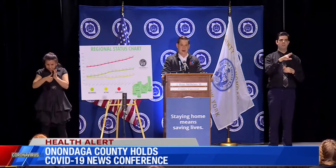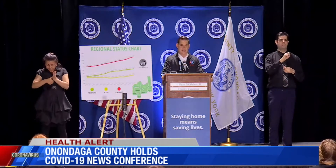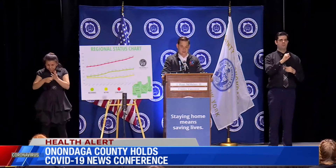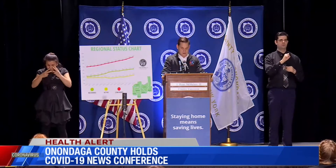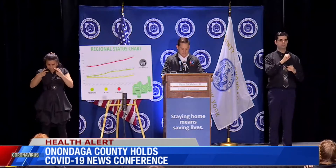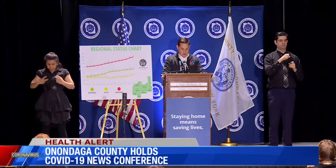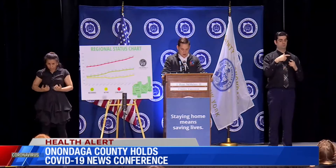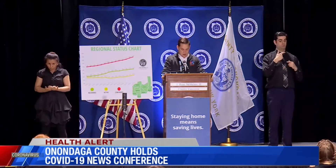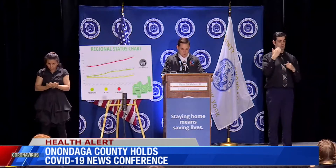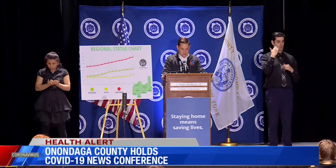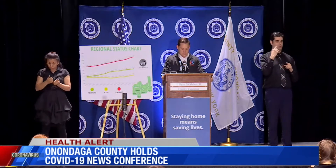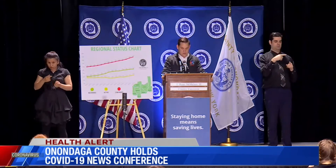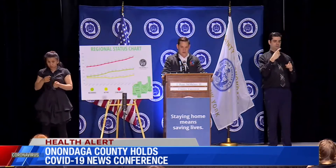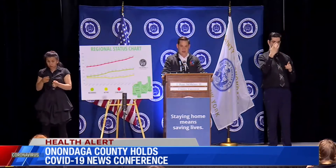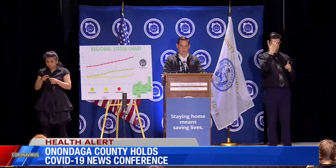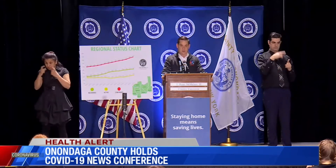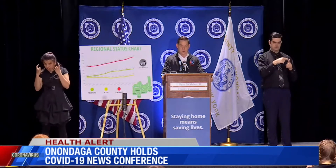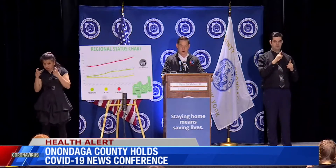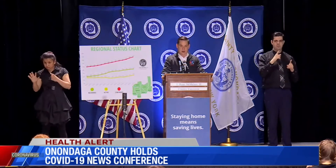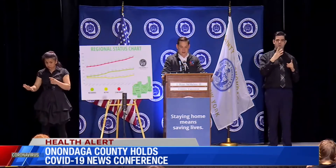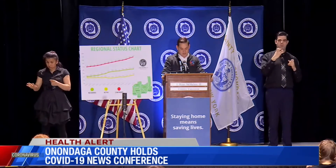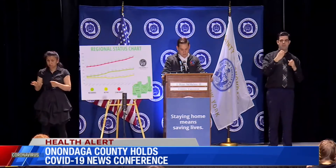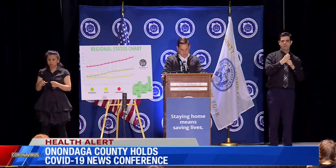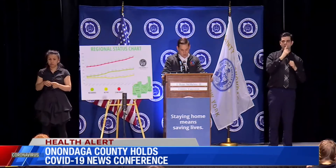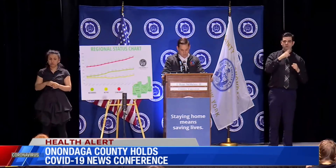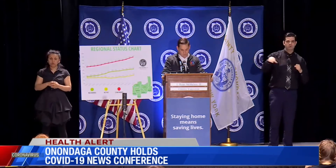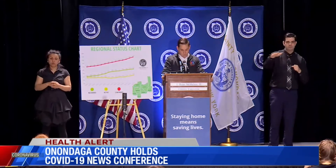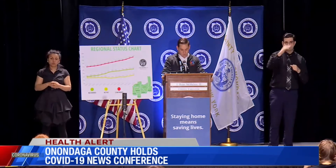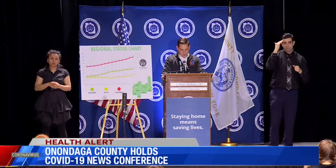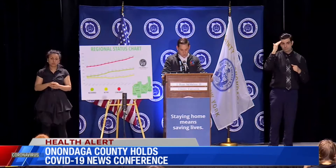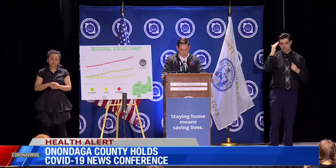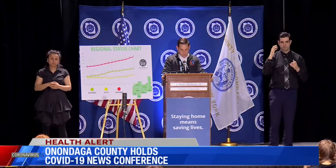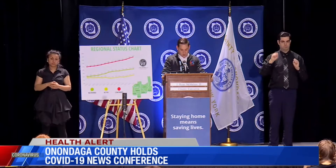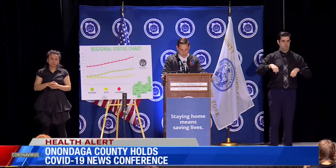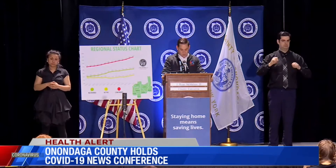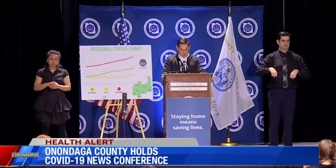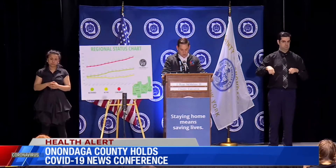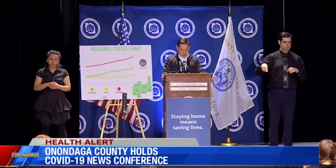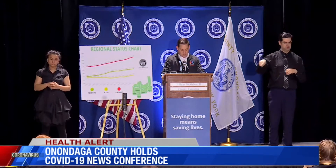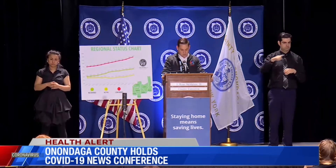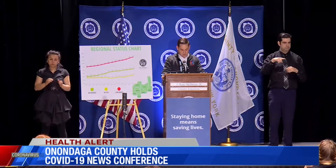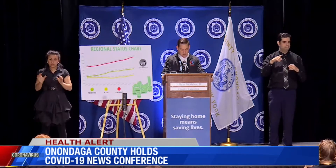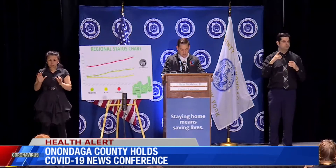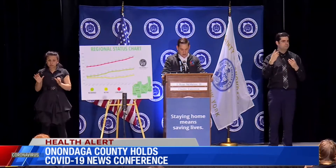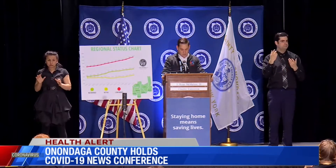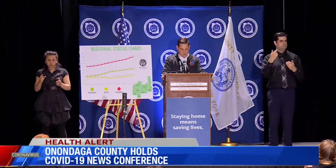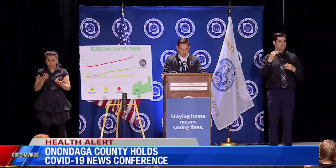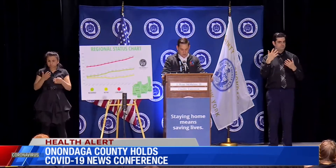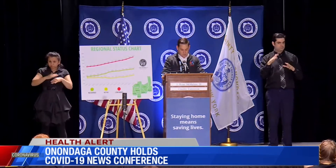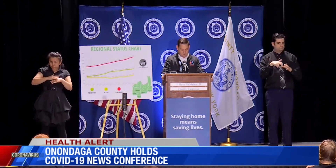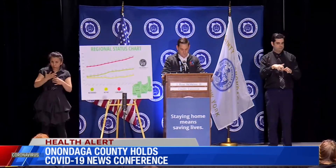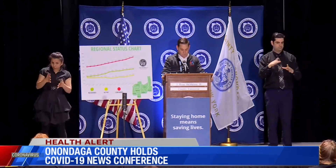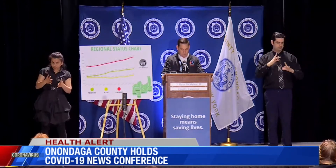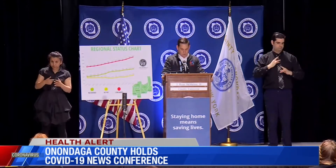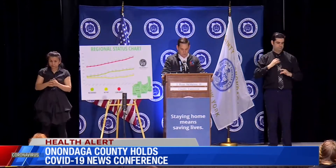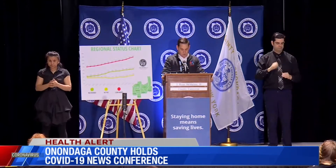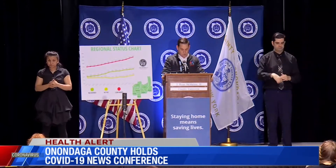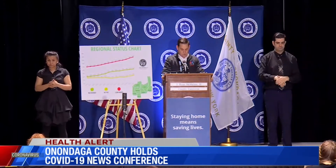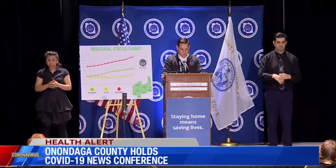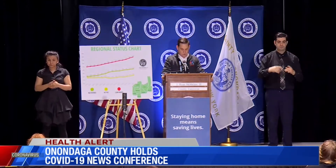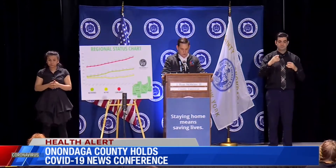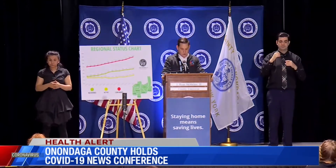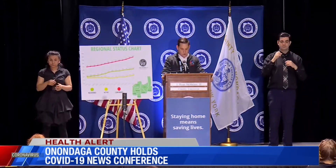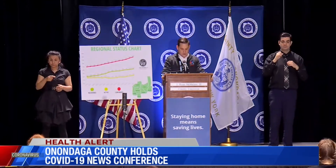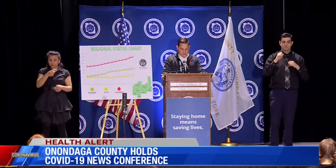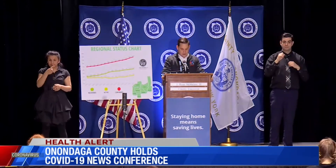wearing a mask. This does not mean you had direct contact with them. So if you were on those bus routes on April 20th,